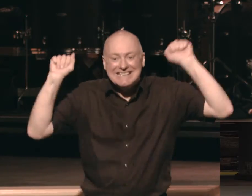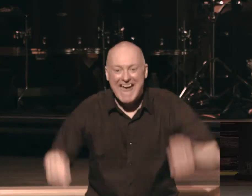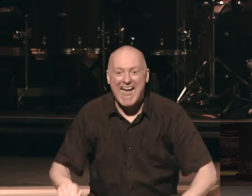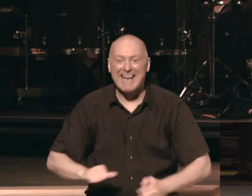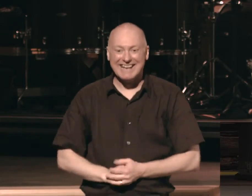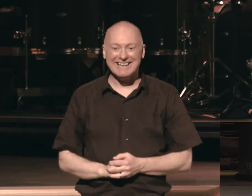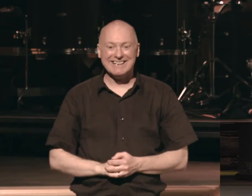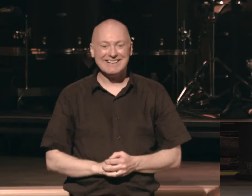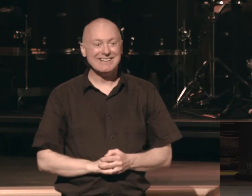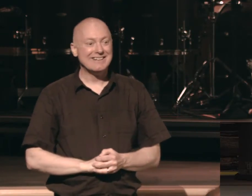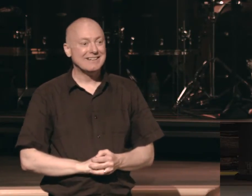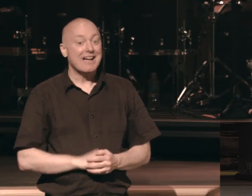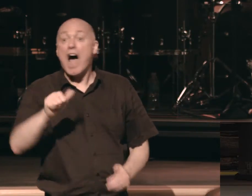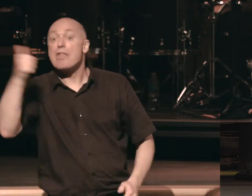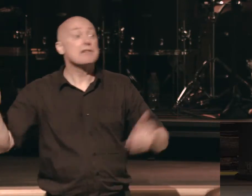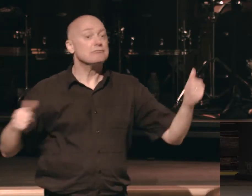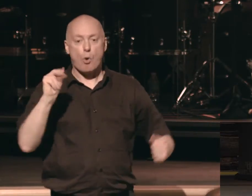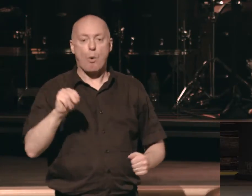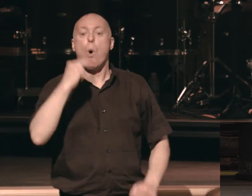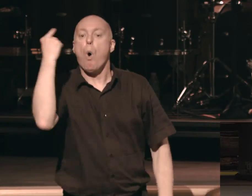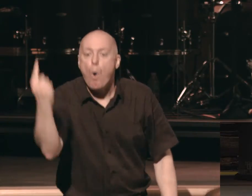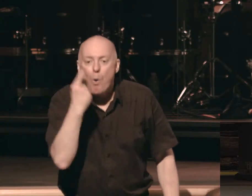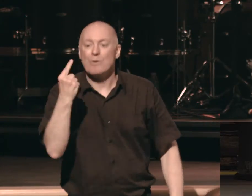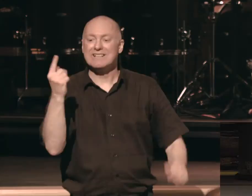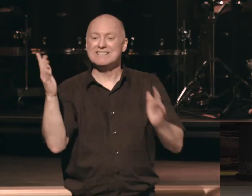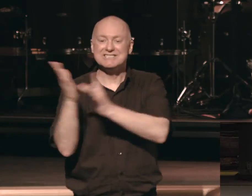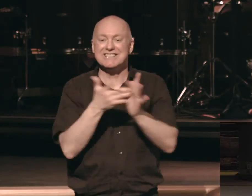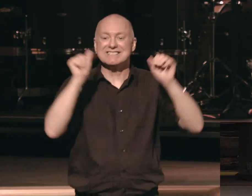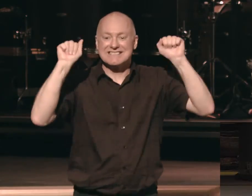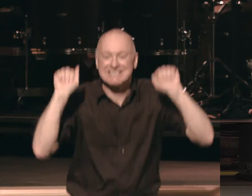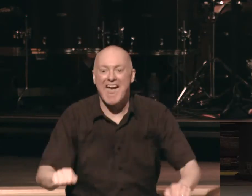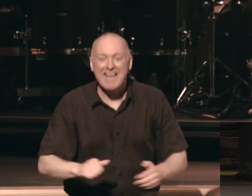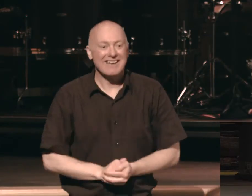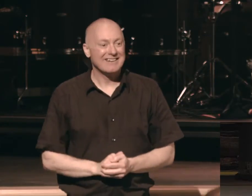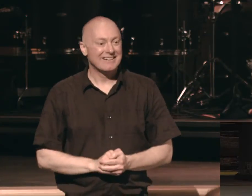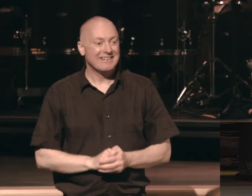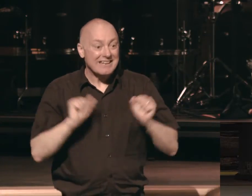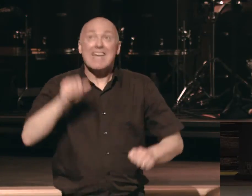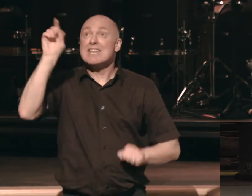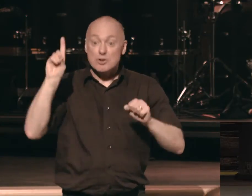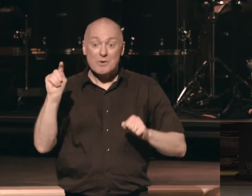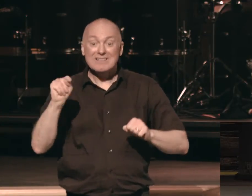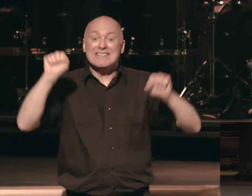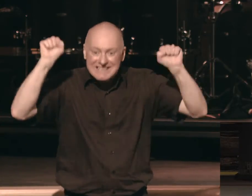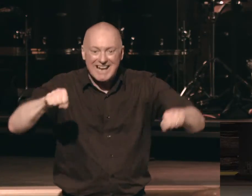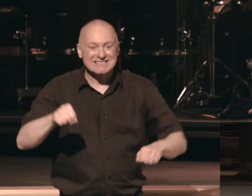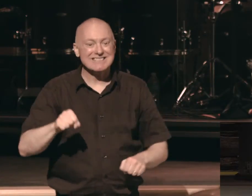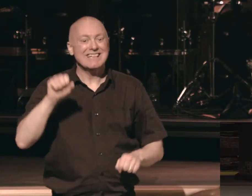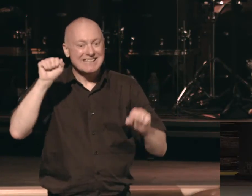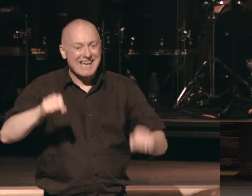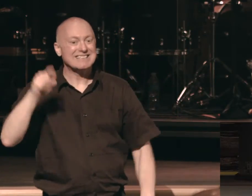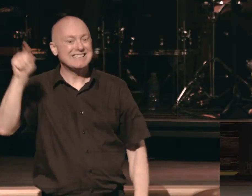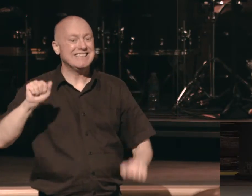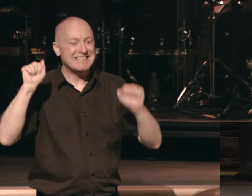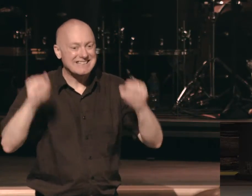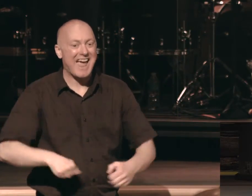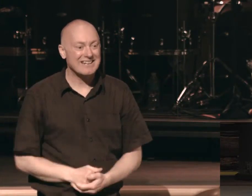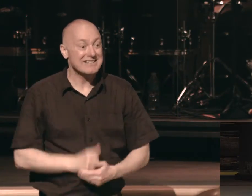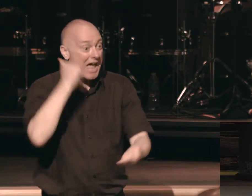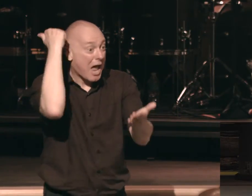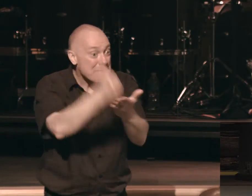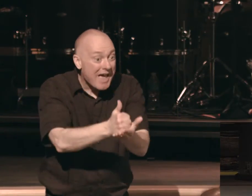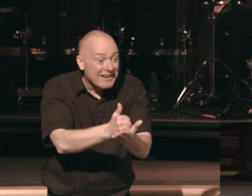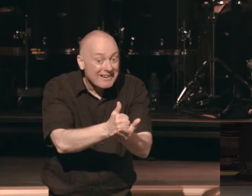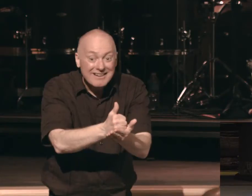Nope. Can Jesus? Only Jesus can do it. Can he do it? Yes, he can. Amen, church? Amen.